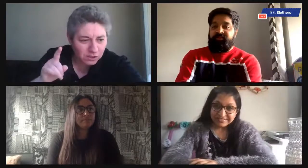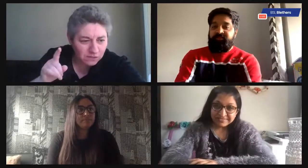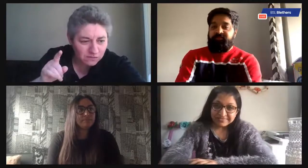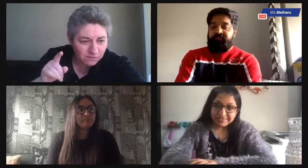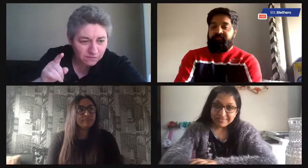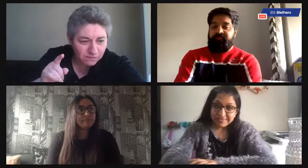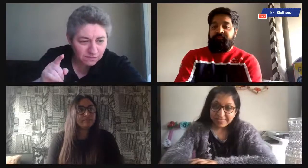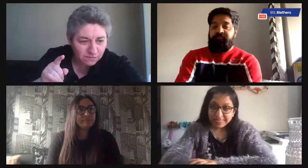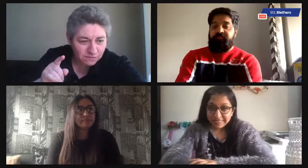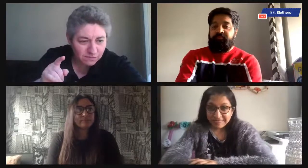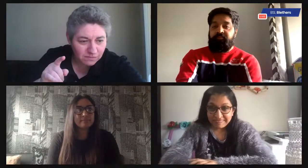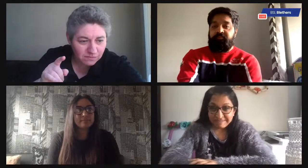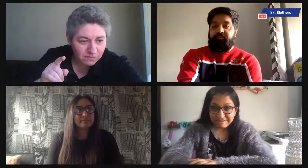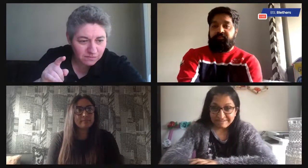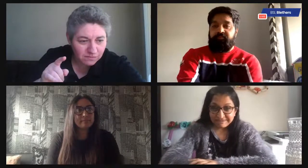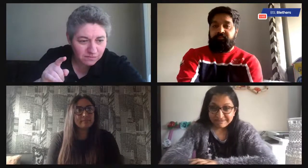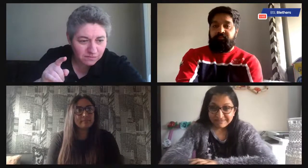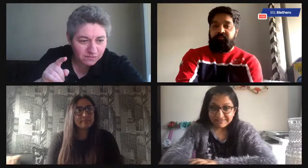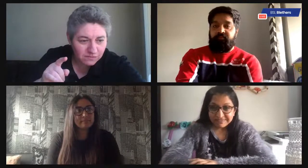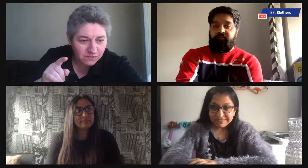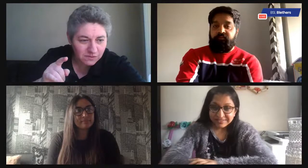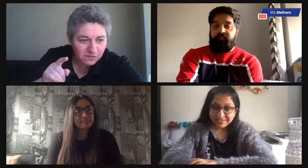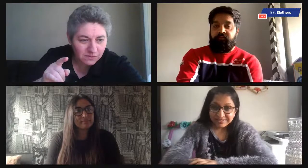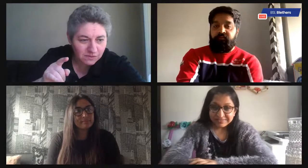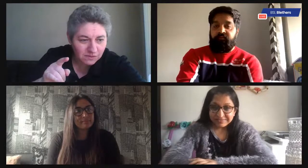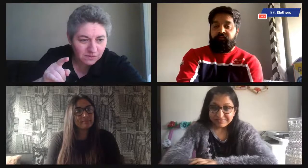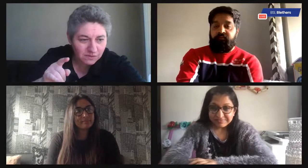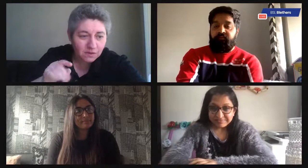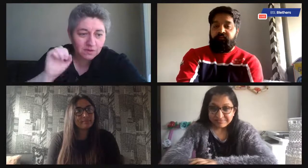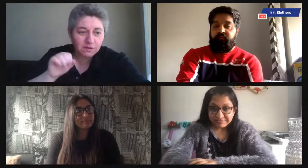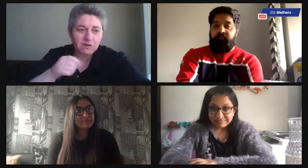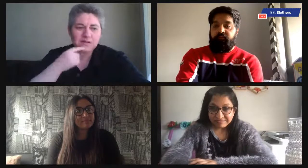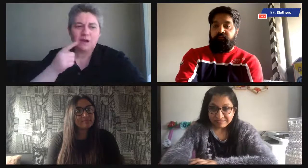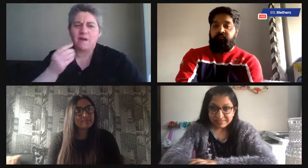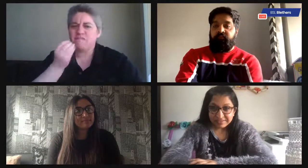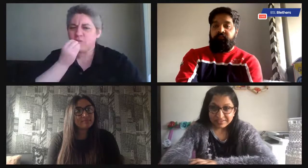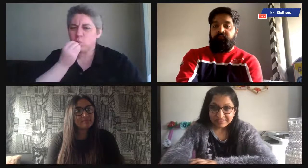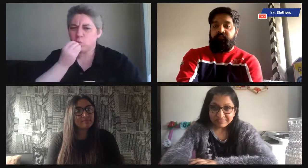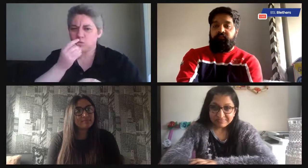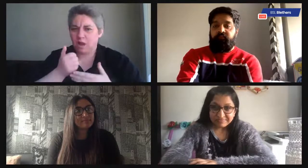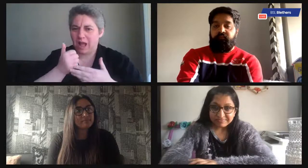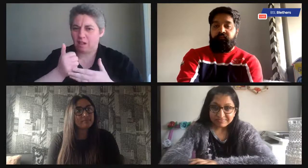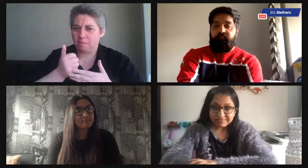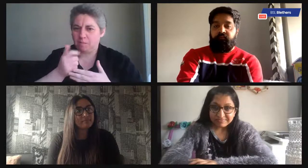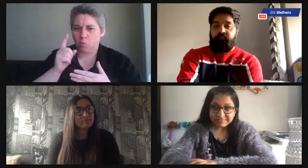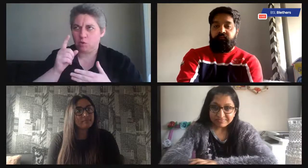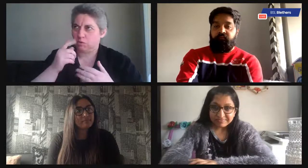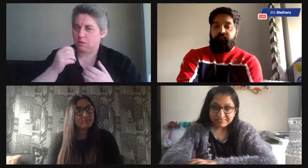vegan products. I'm just going to have a last wee check at the chat box.